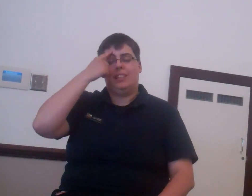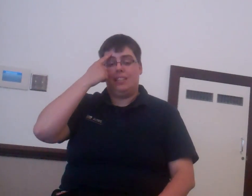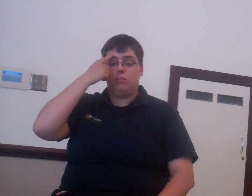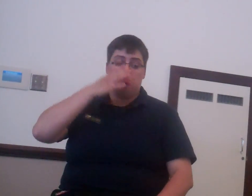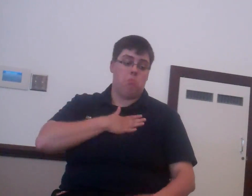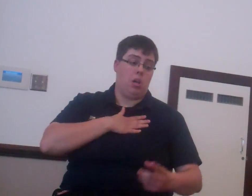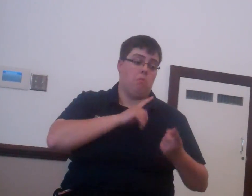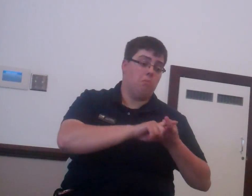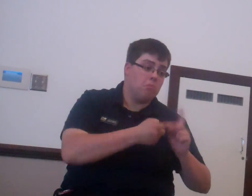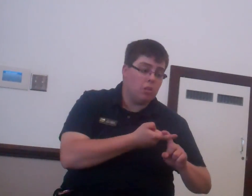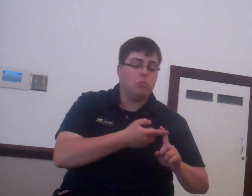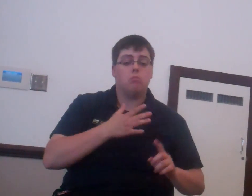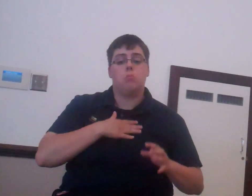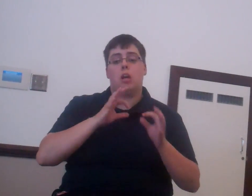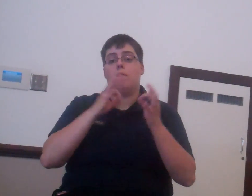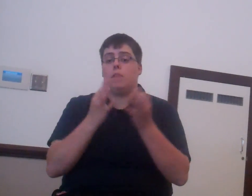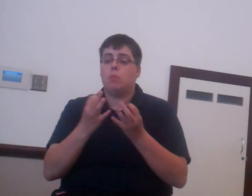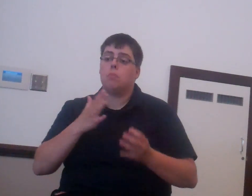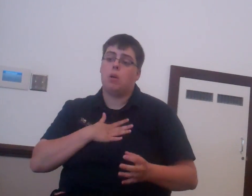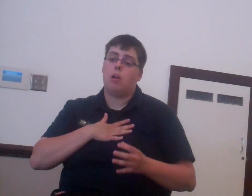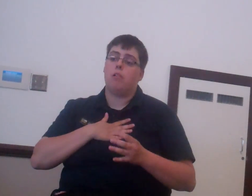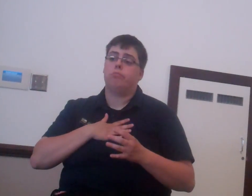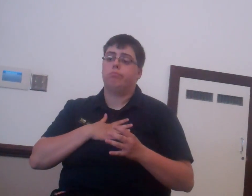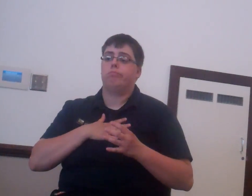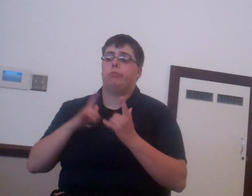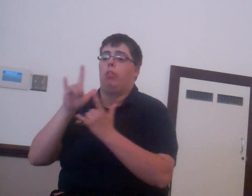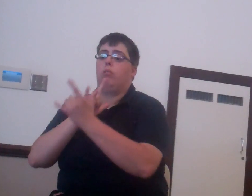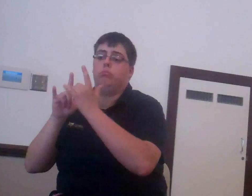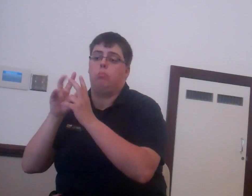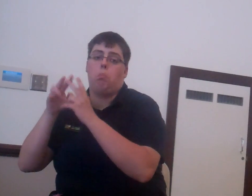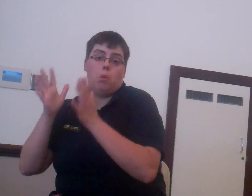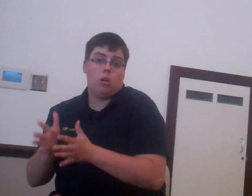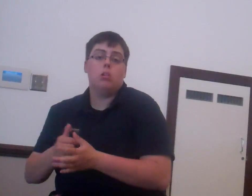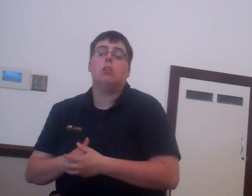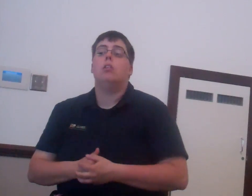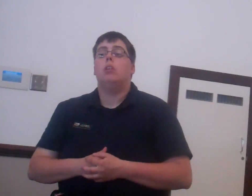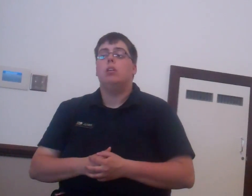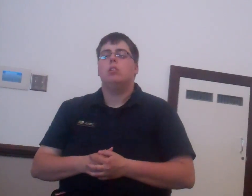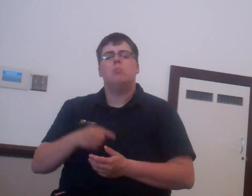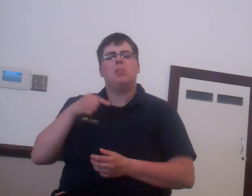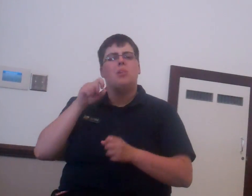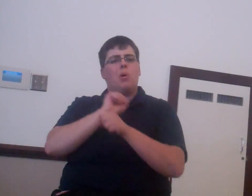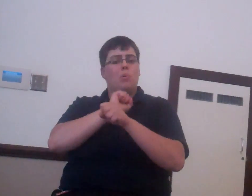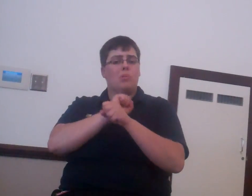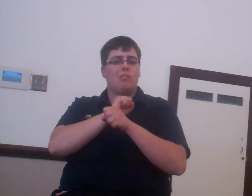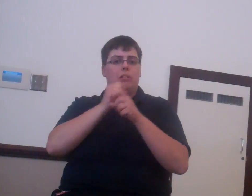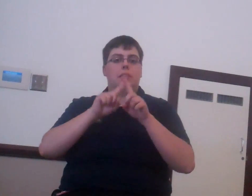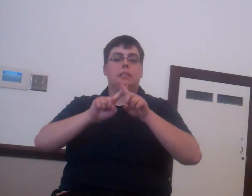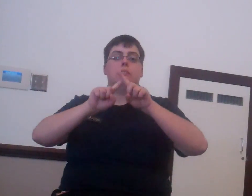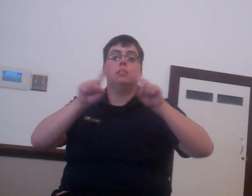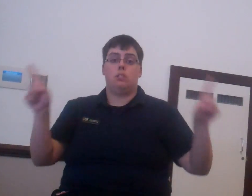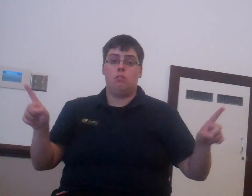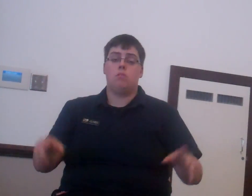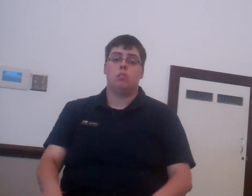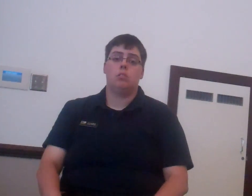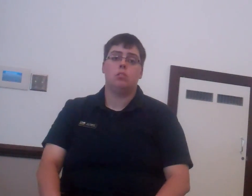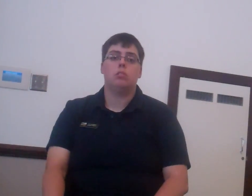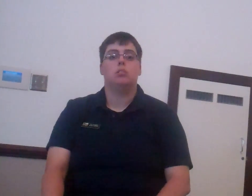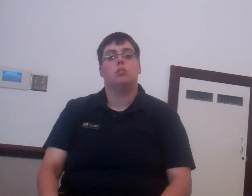as well. And of course, sometimes we're lucky, and when we're at work, we turn like an acquaintance into a friendship, right?